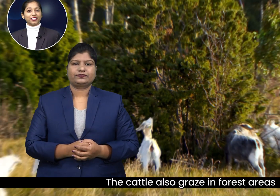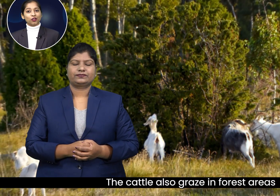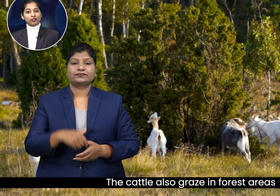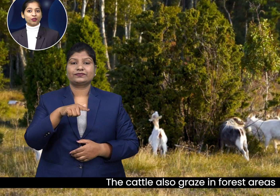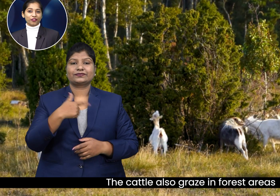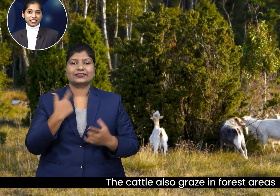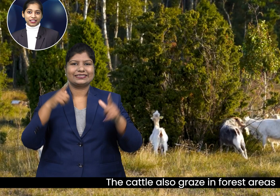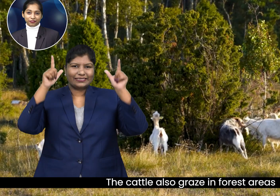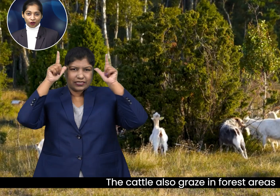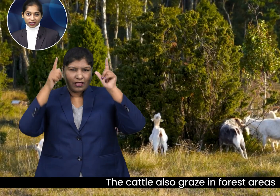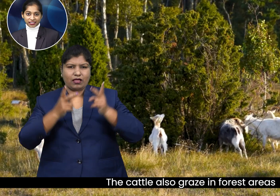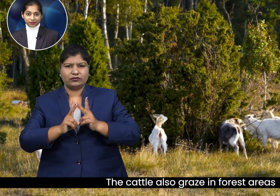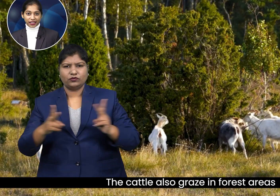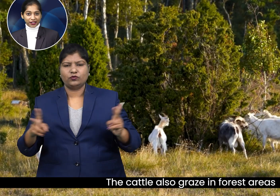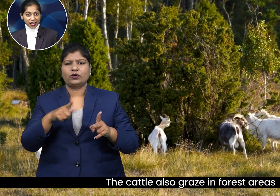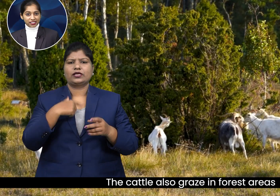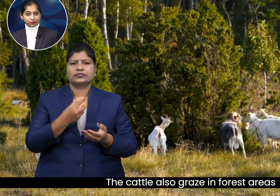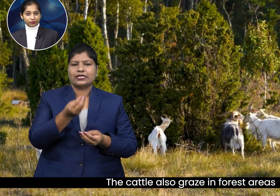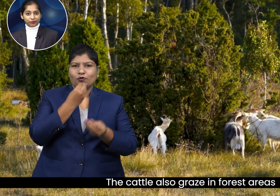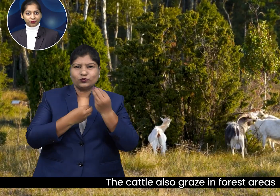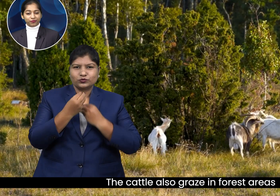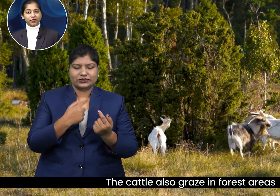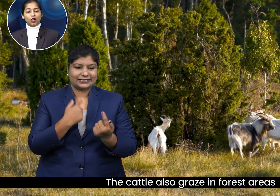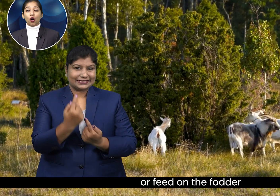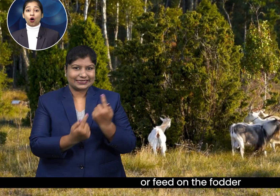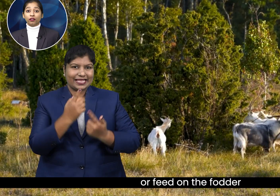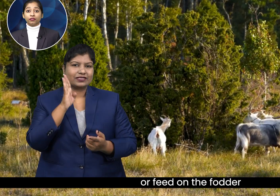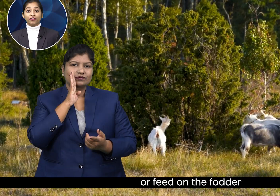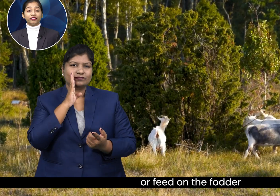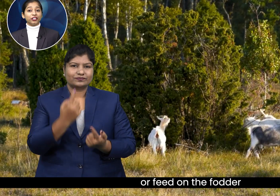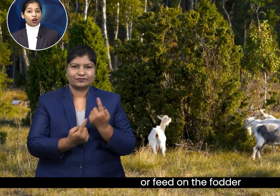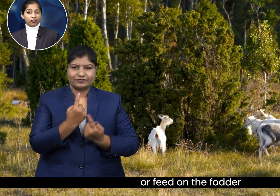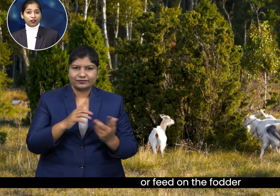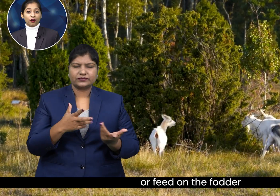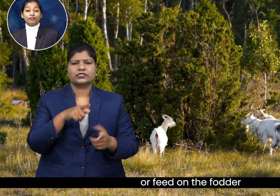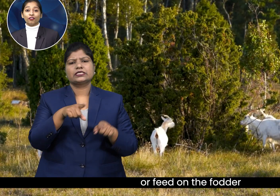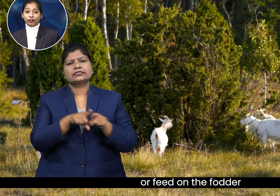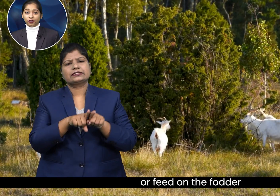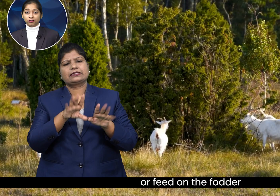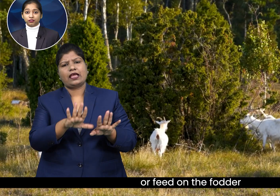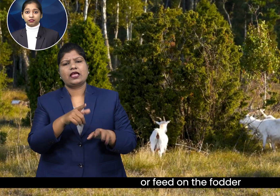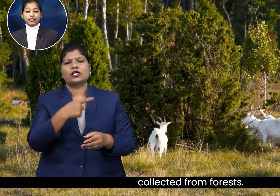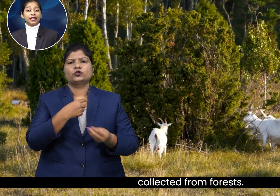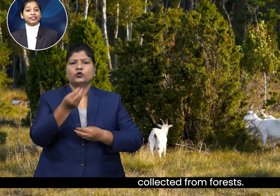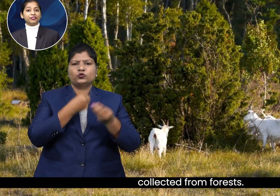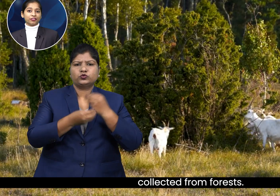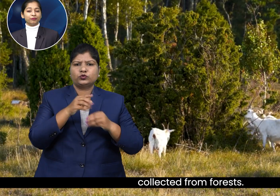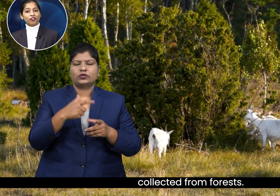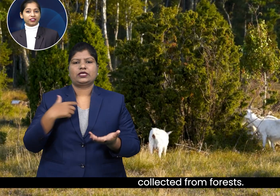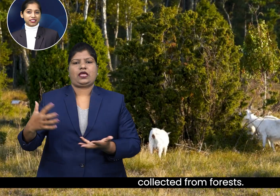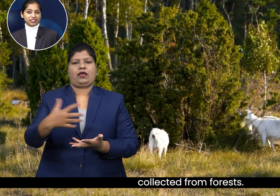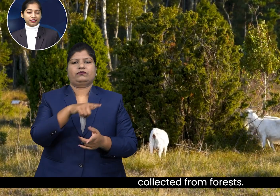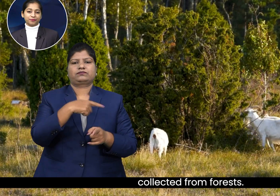The cattle also graze in forest areas or feed on the fodder collected